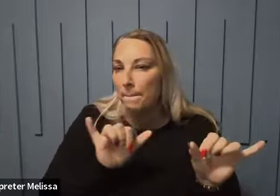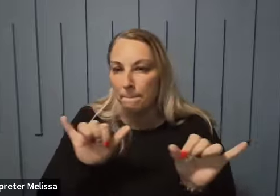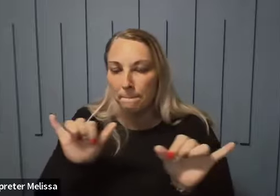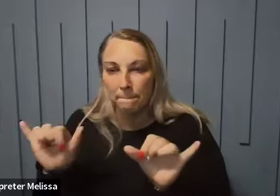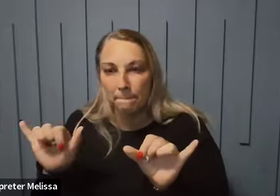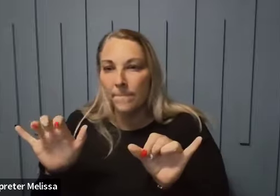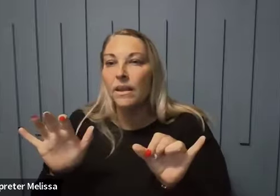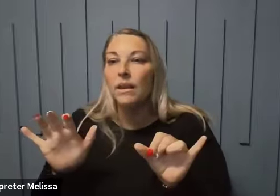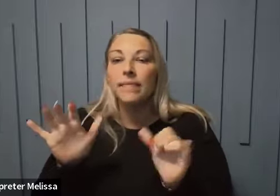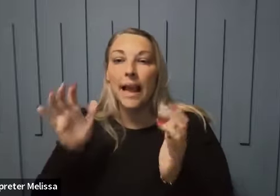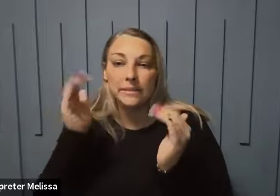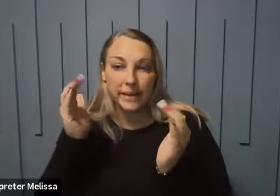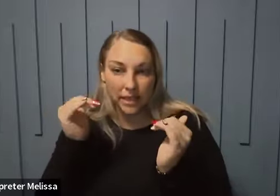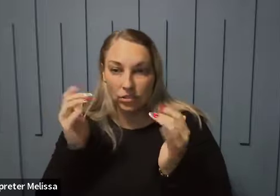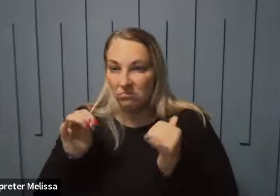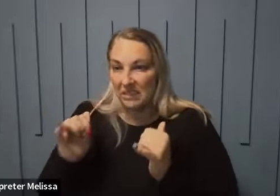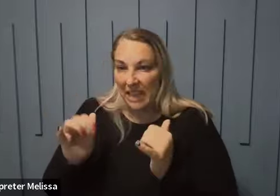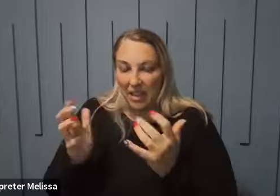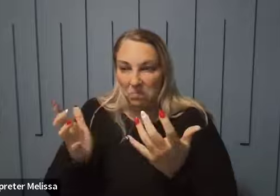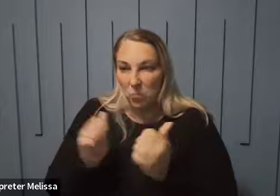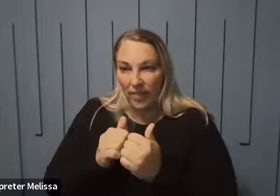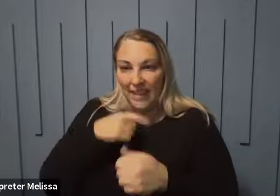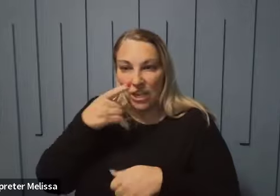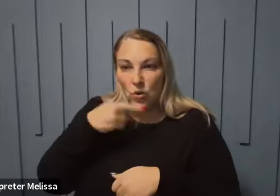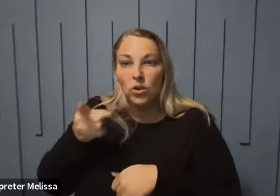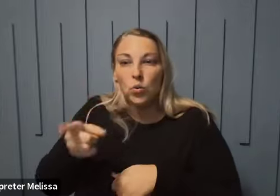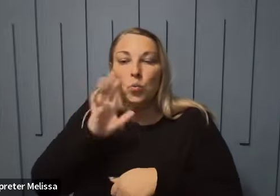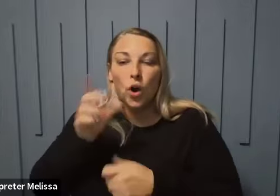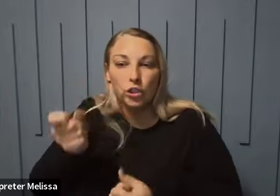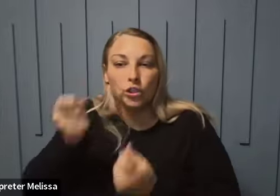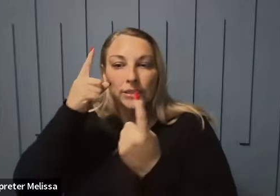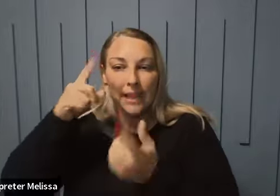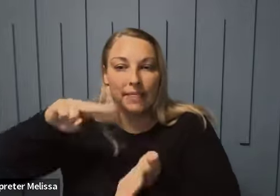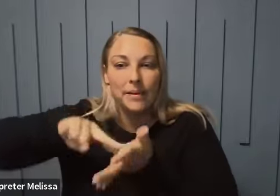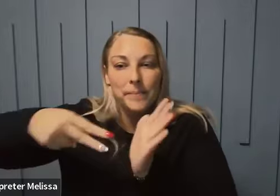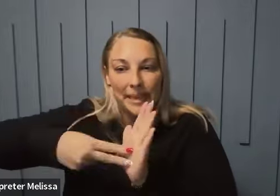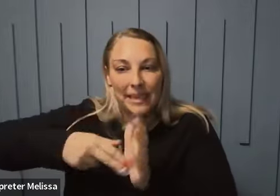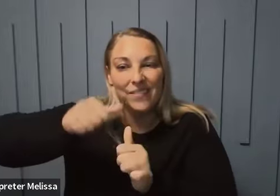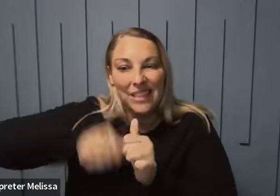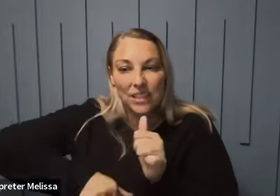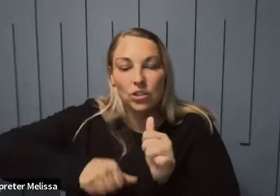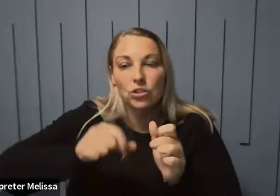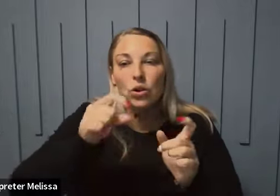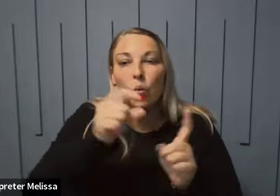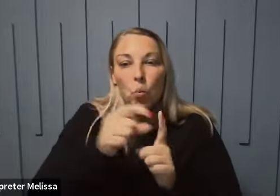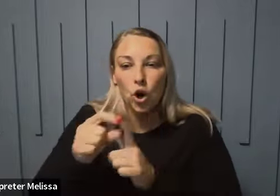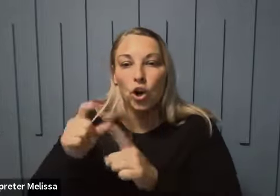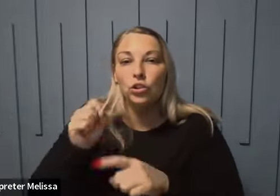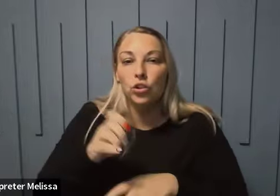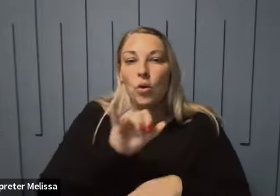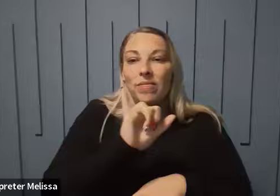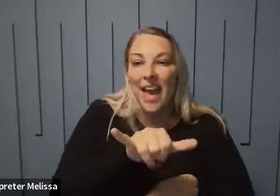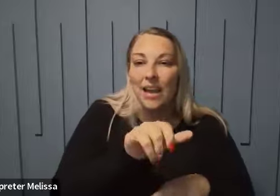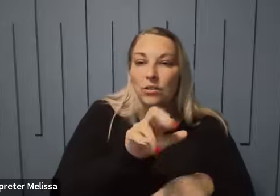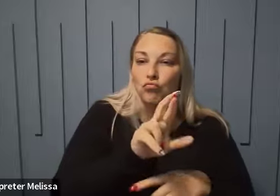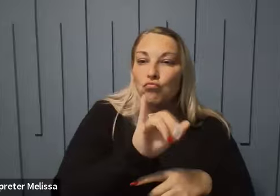the expectation is just like it is with hearing kids, that you understand the meaning of each word based on the context and your exposure to